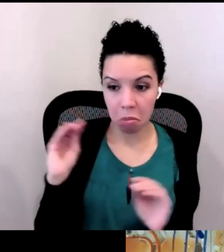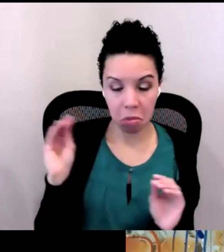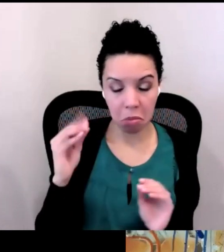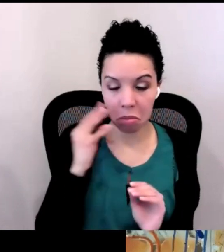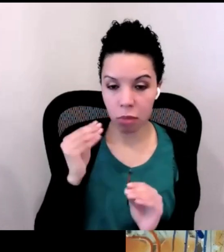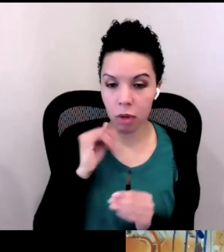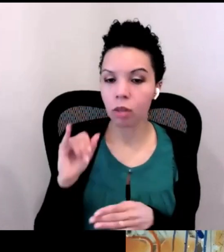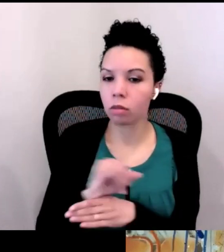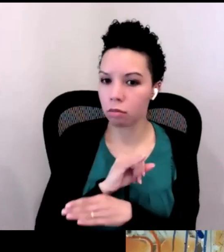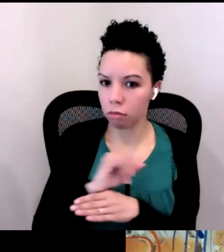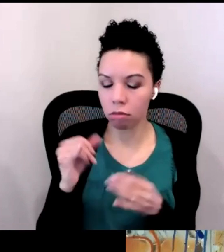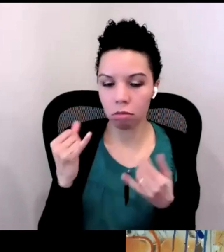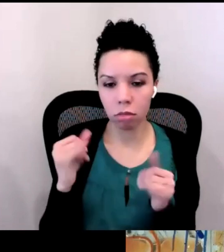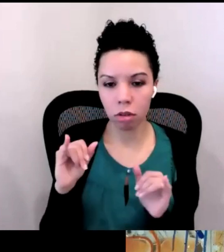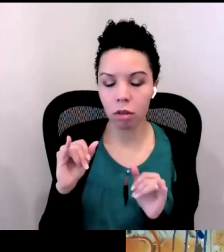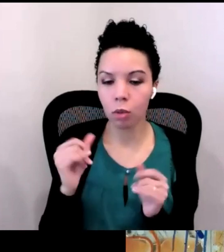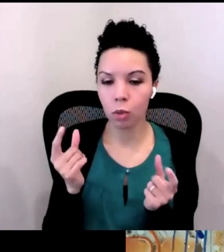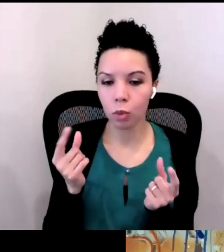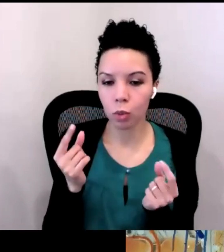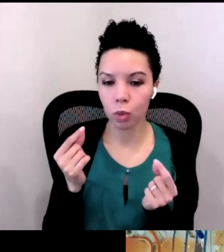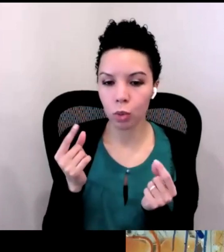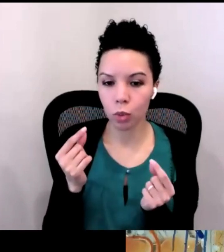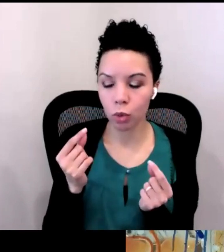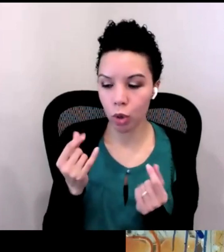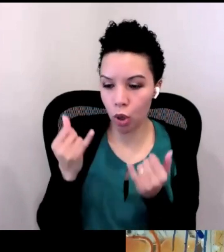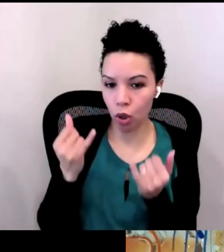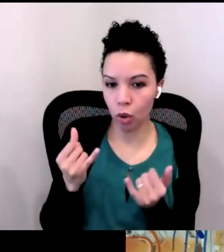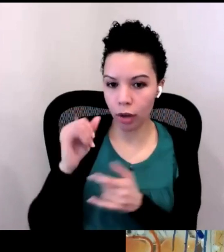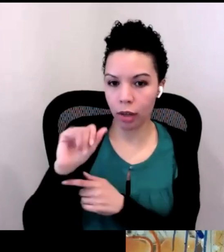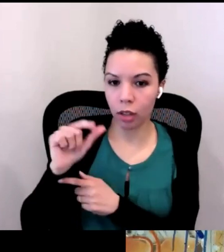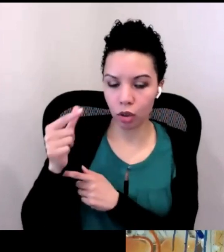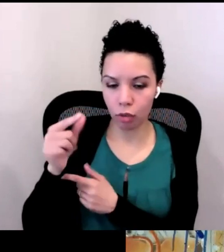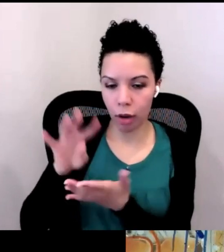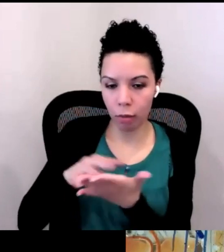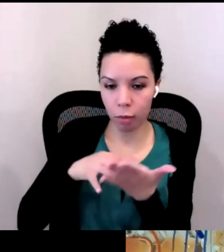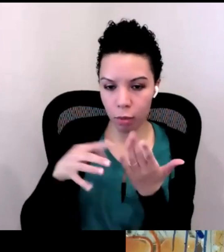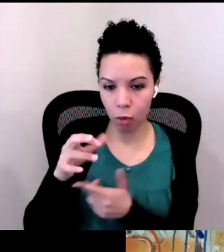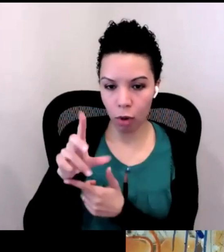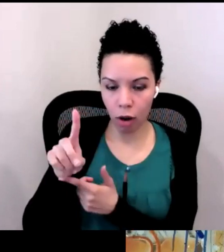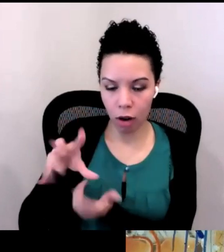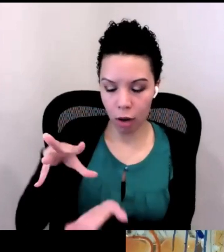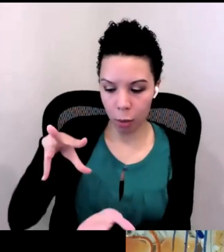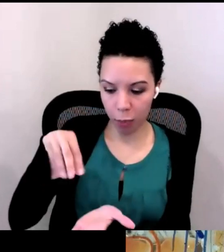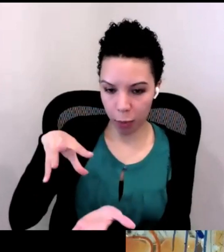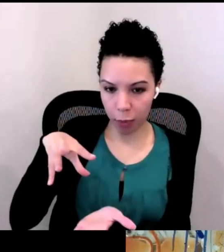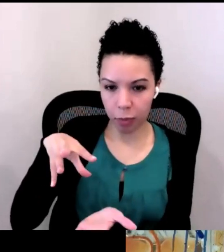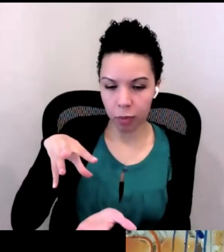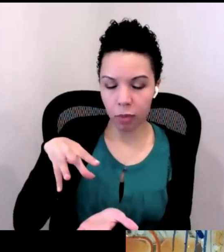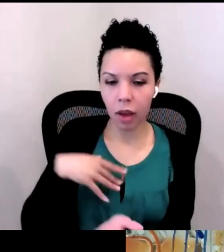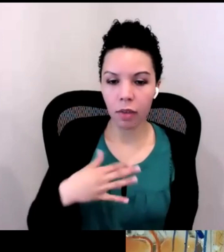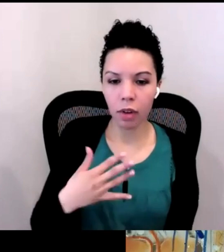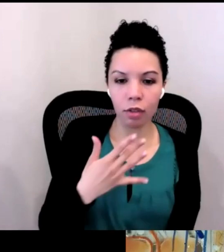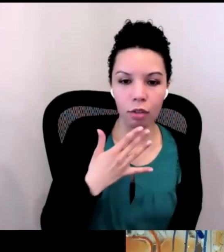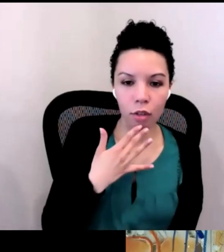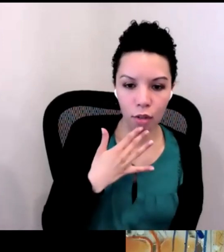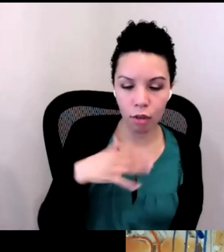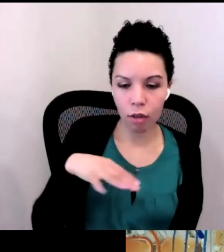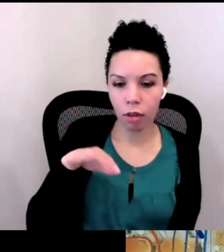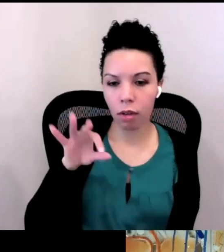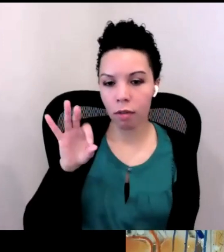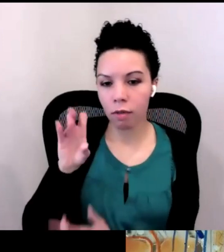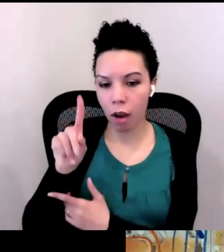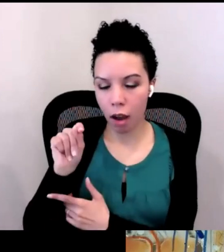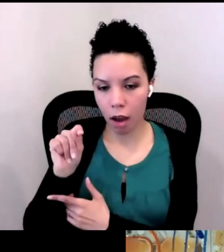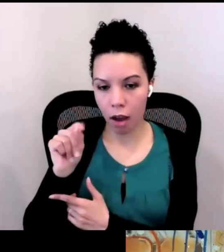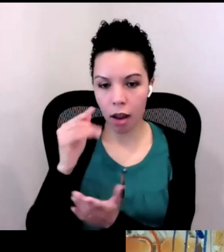is you take a screenshot of a current Instagram grid, you have their colors and font listed, and then your